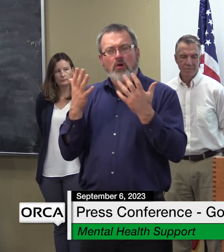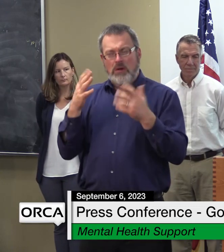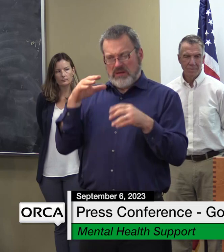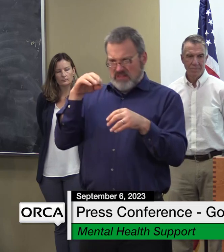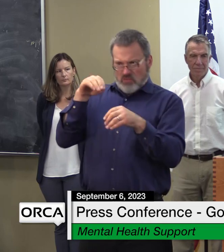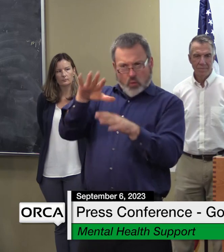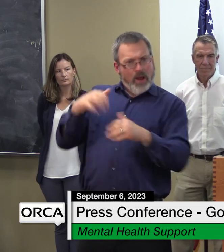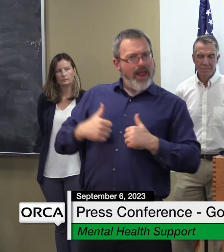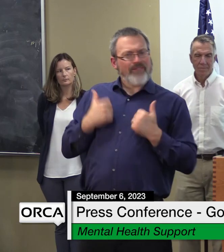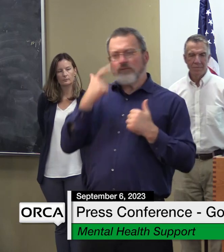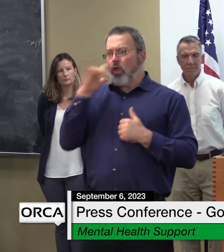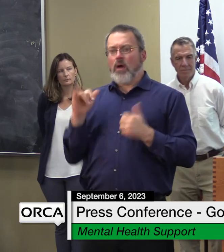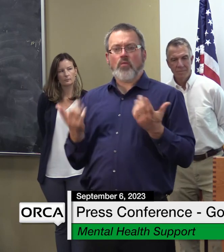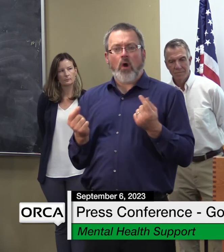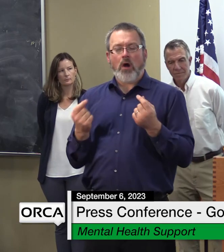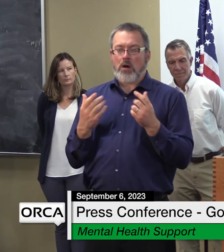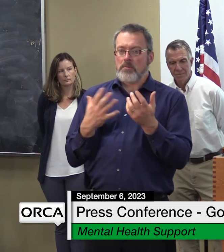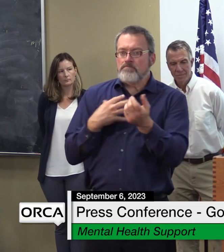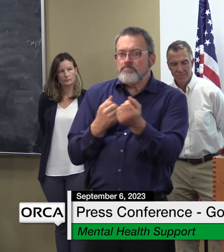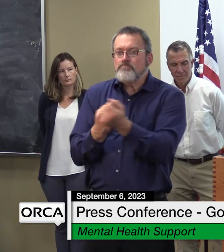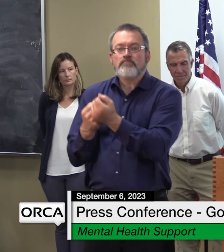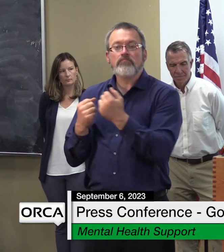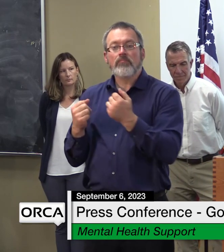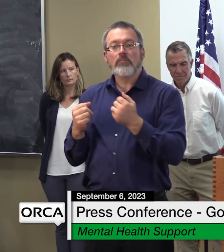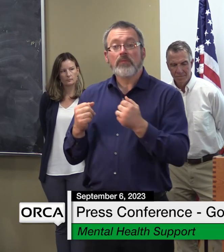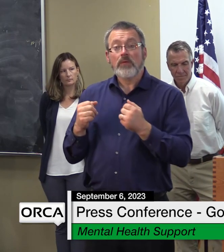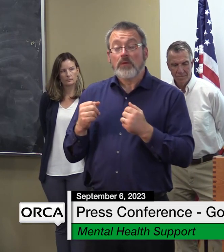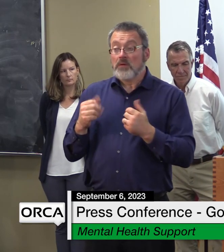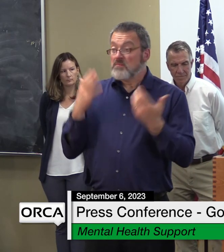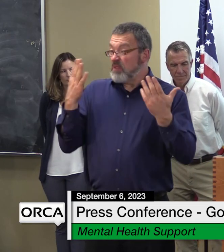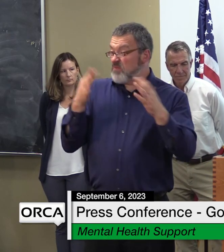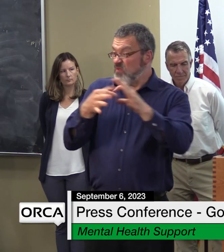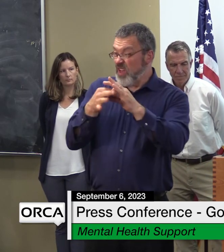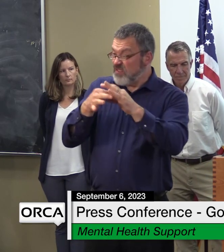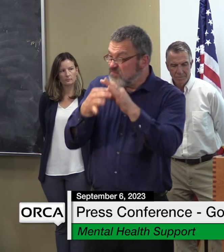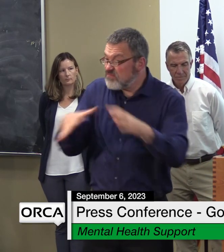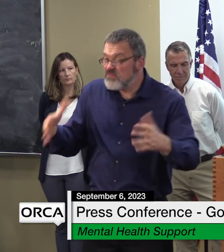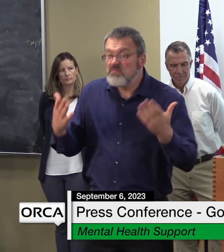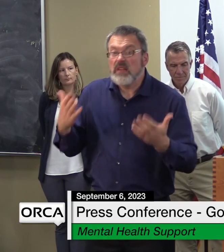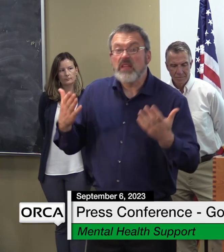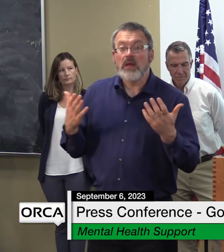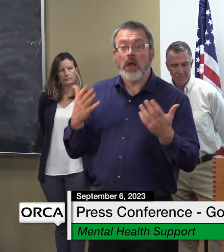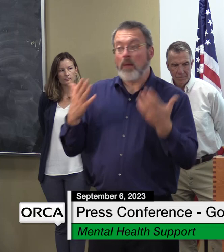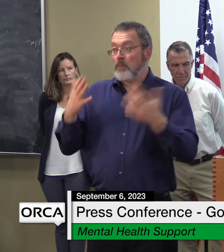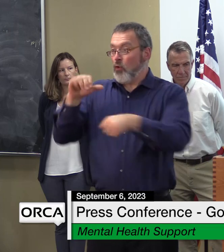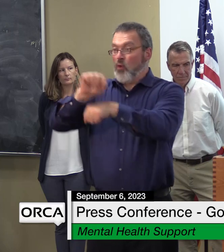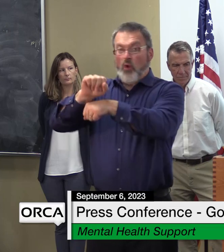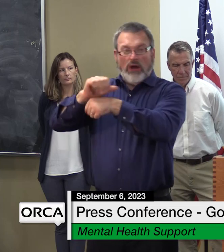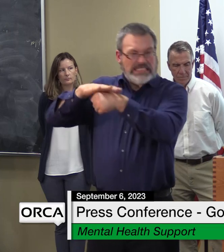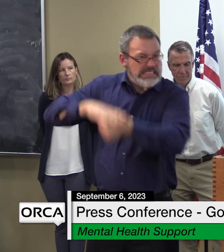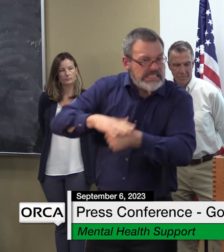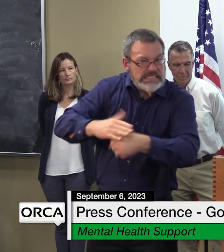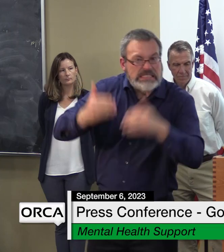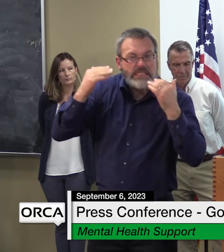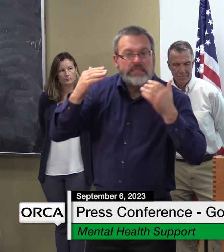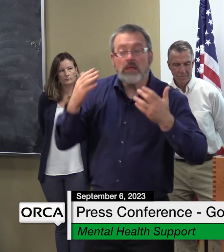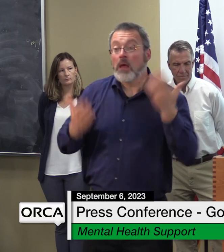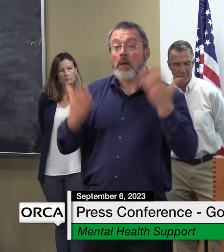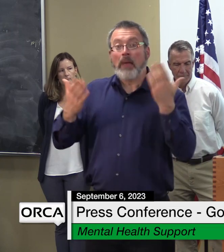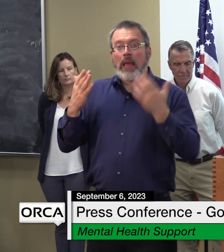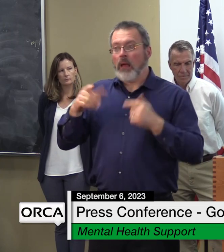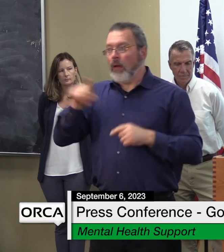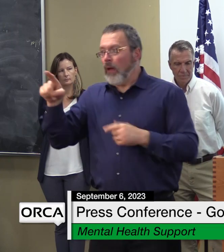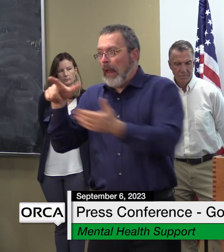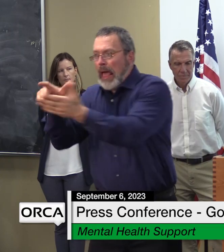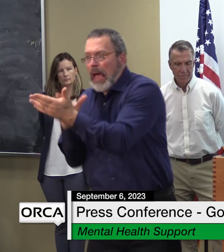challenges of breakups, dealing with workplace stress, handling jitters before important court appearances, and resolving family